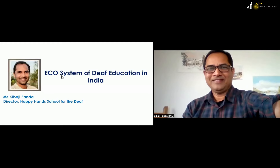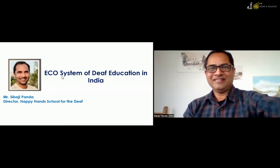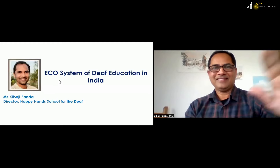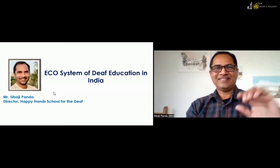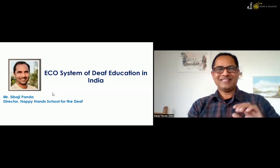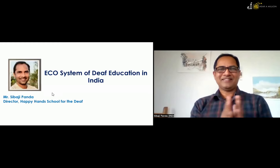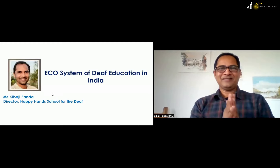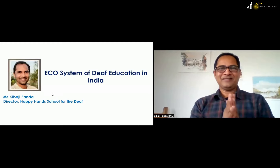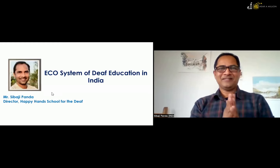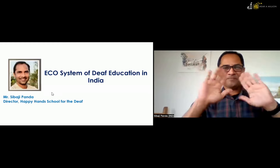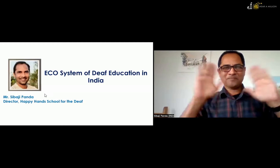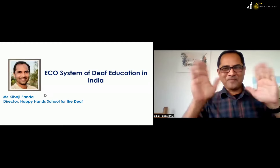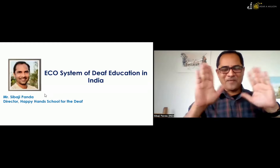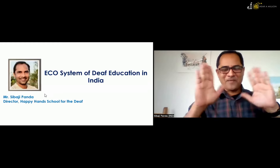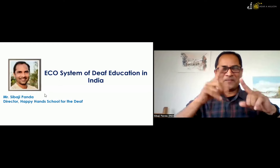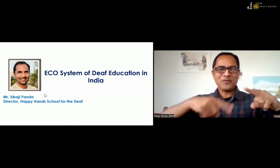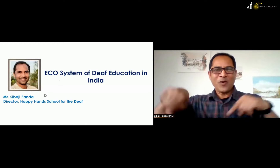Thank you.